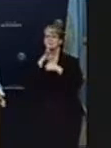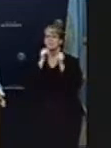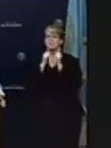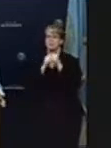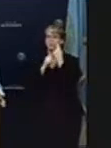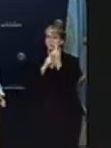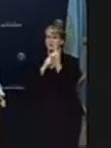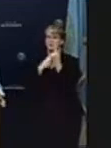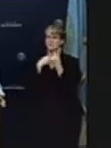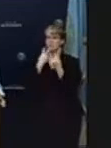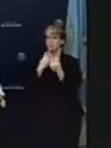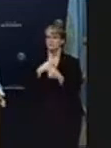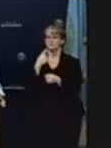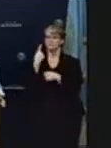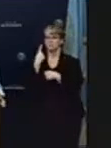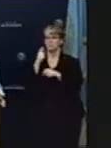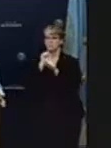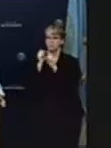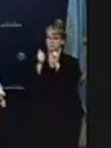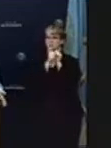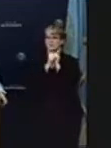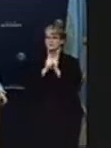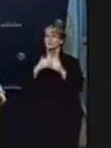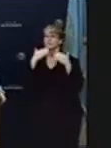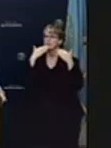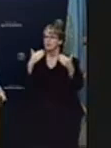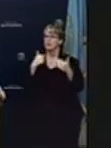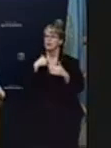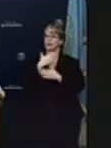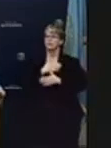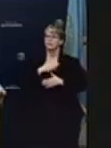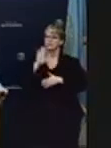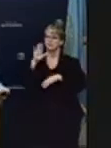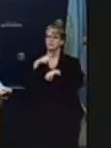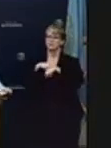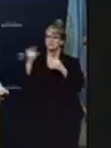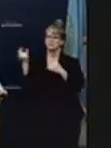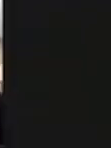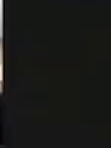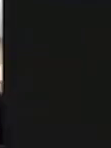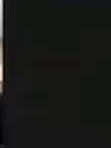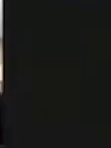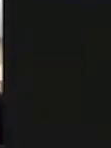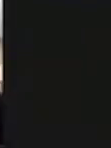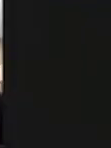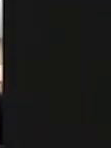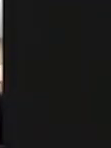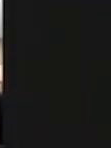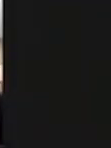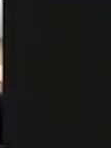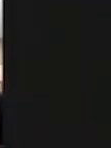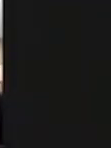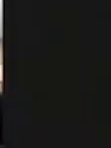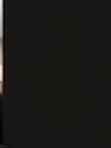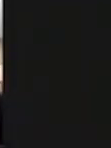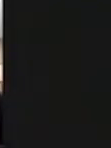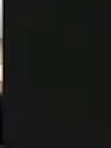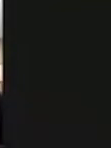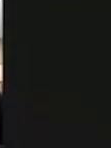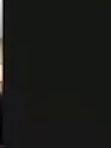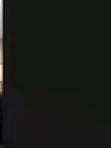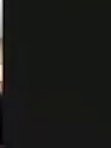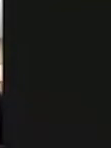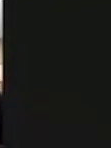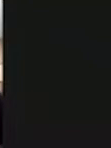you. Thank you, Dr. Basel. I appreciate you being here as well today through video conference, and to all of our doctors